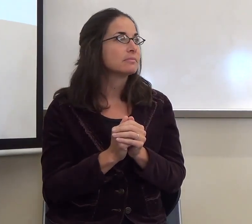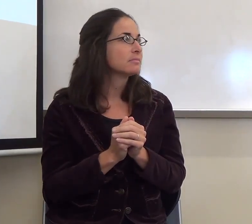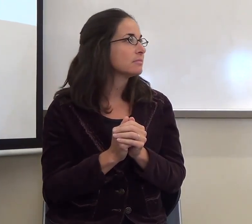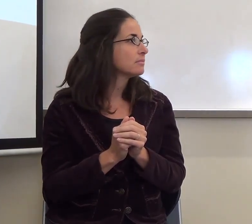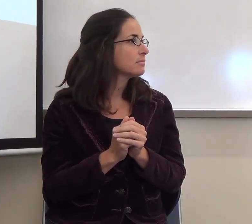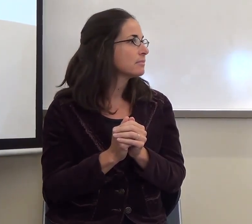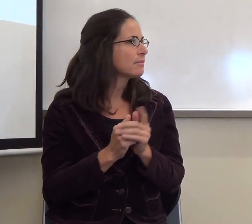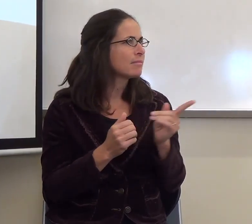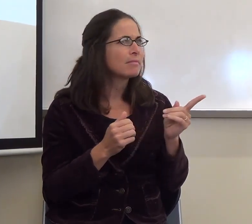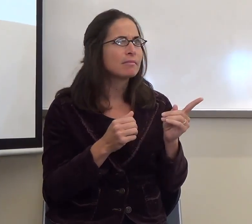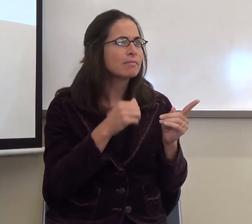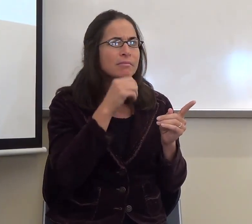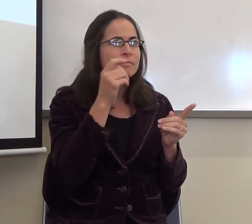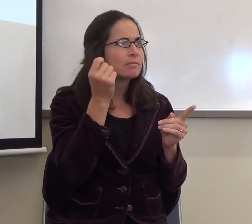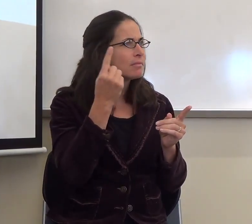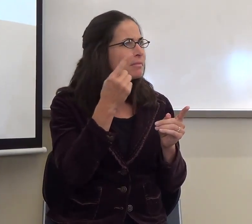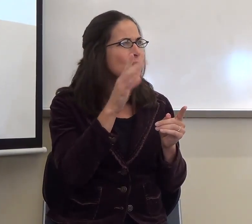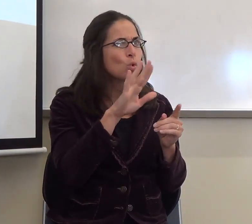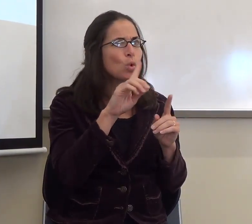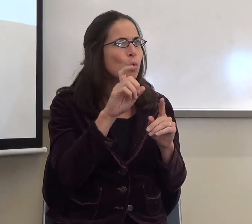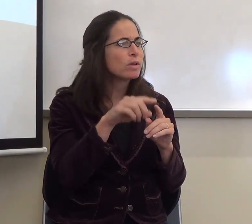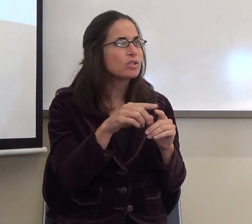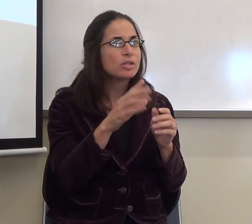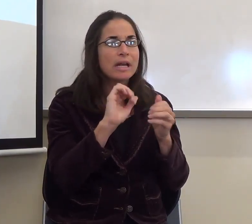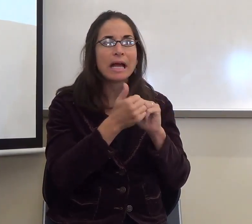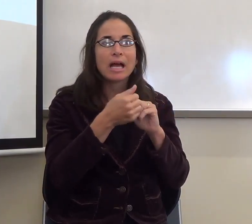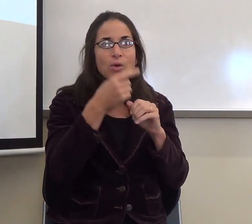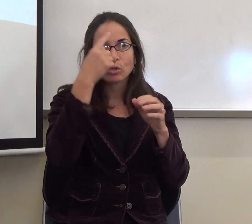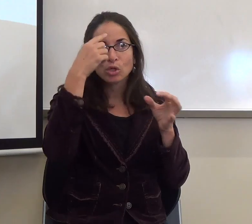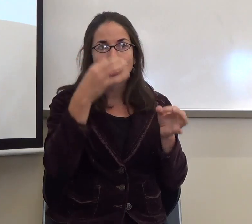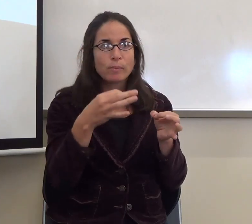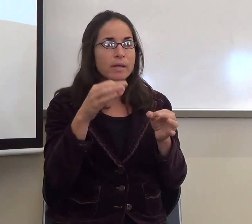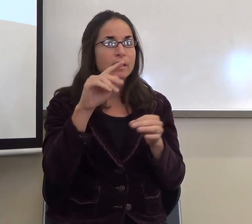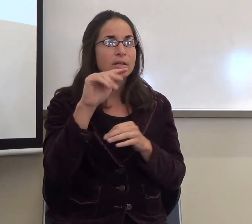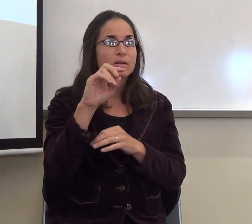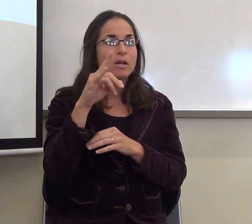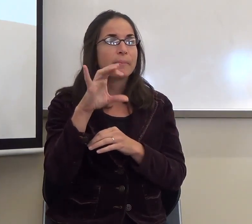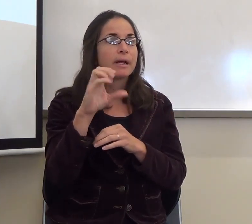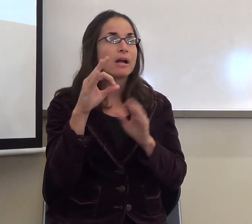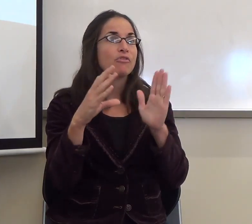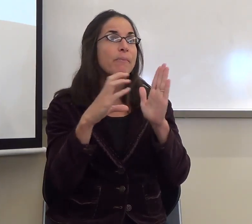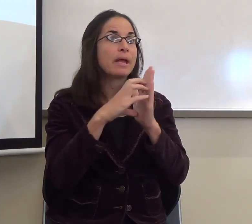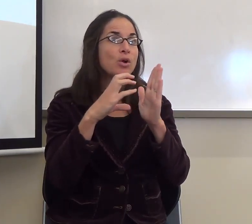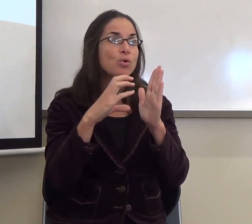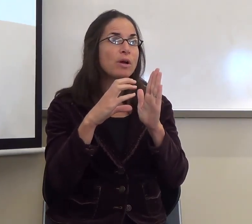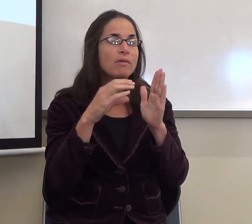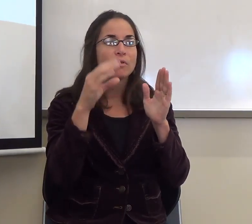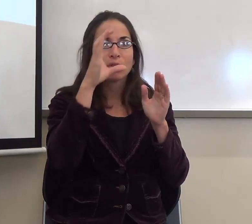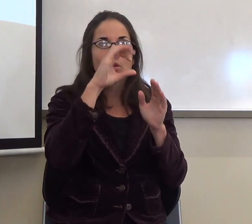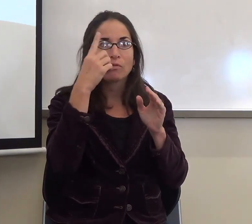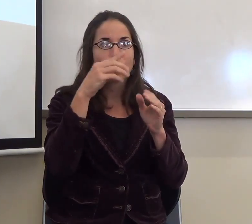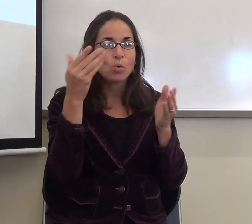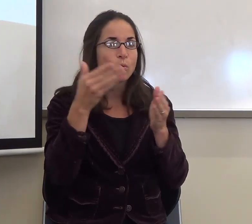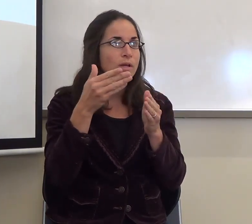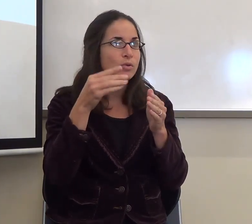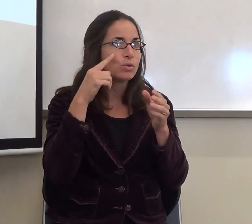What was the question? How do you determine the topic of a paragraph? What do you look for to determine the topic? The main